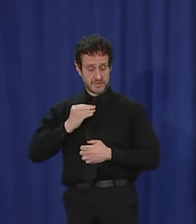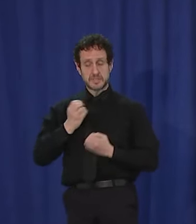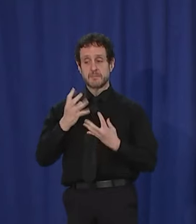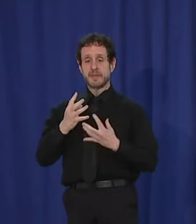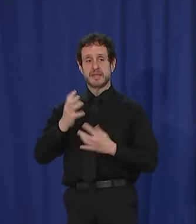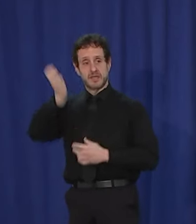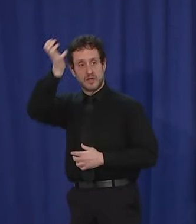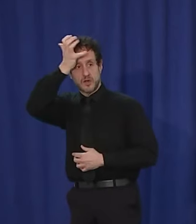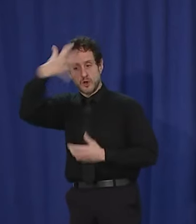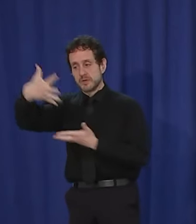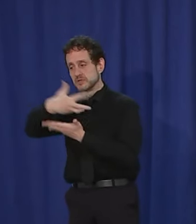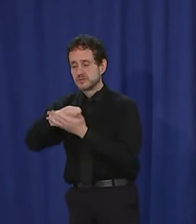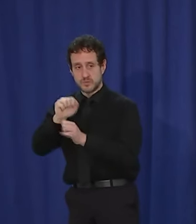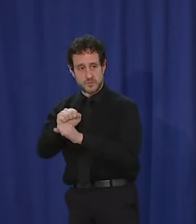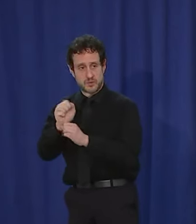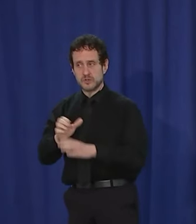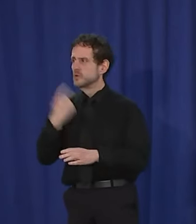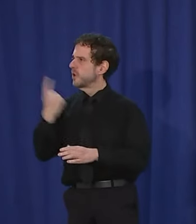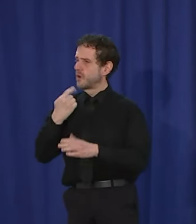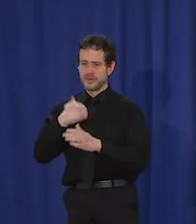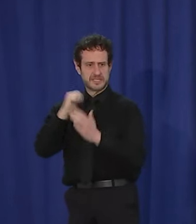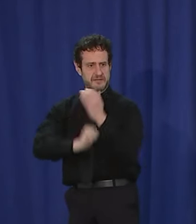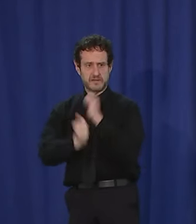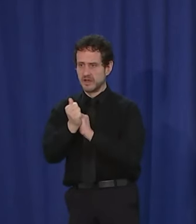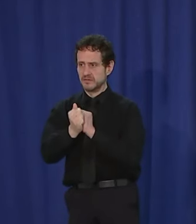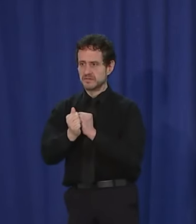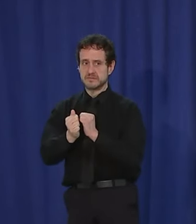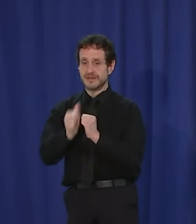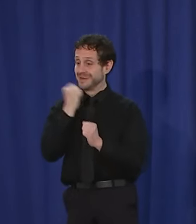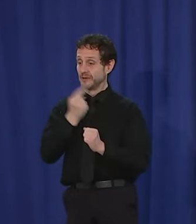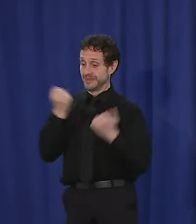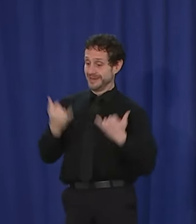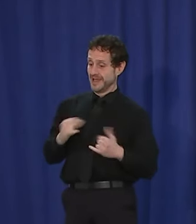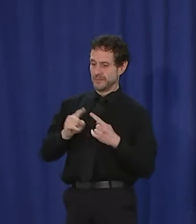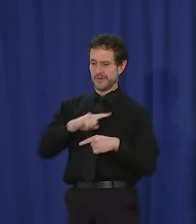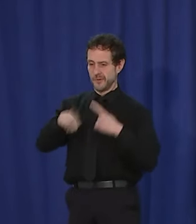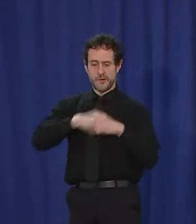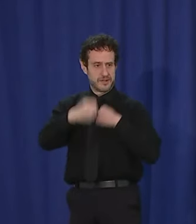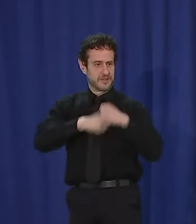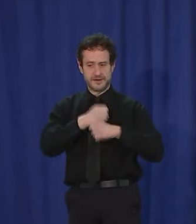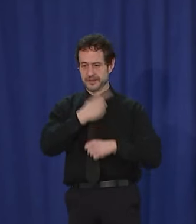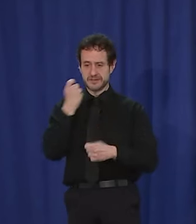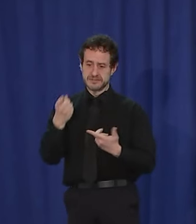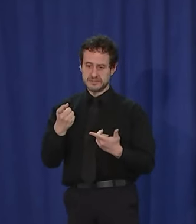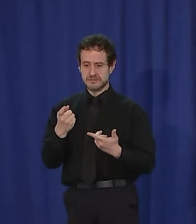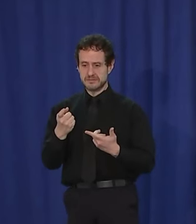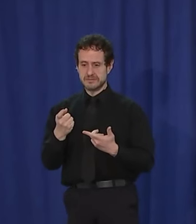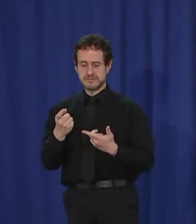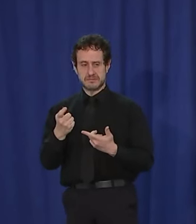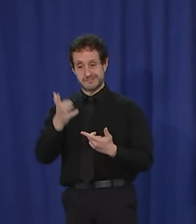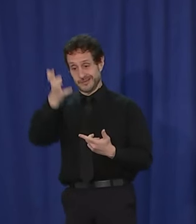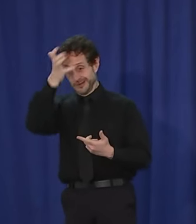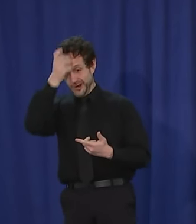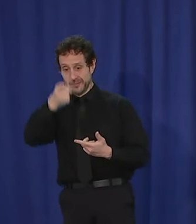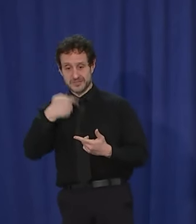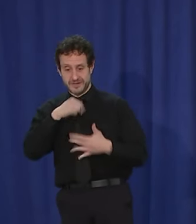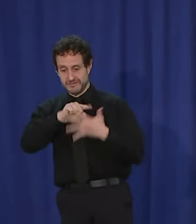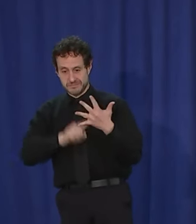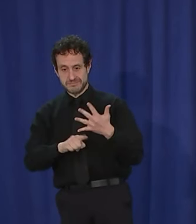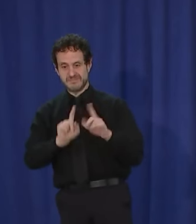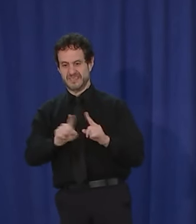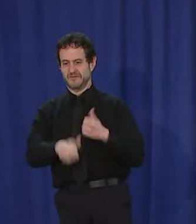sanitation workers always wear gloves all year round because of the hazards of